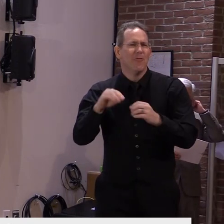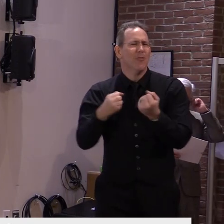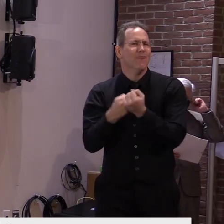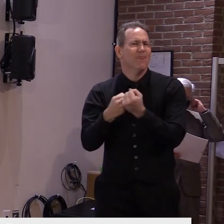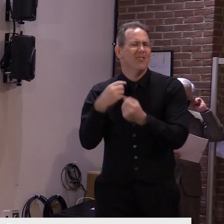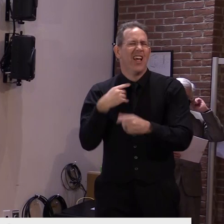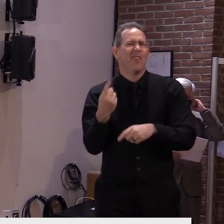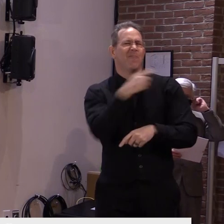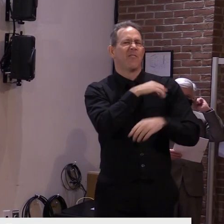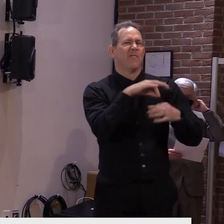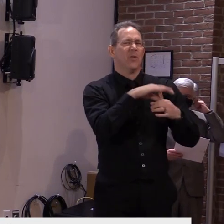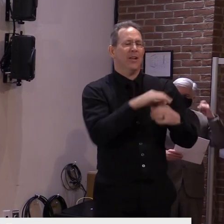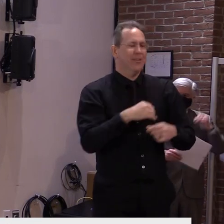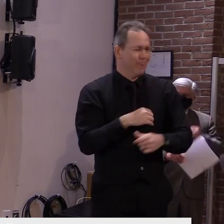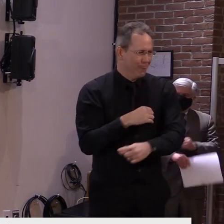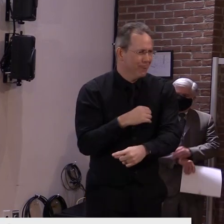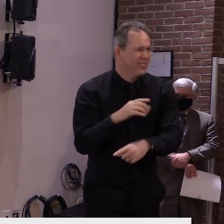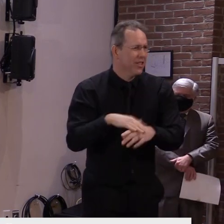will...